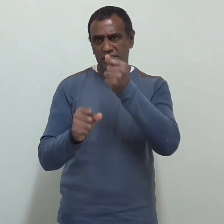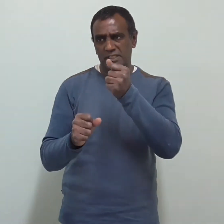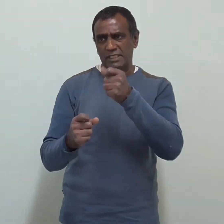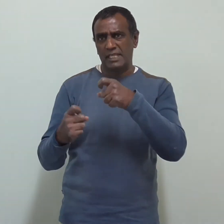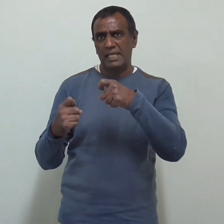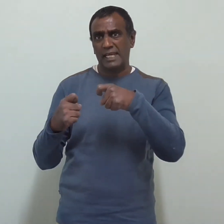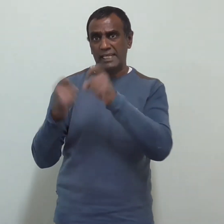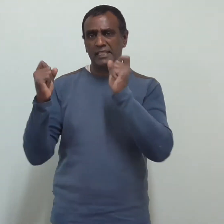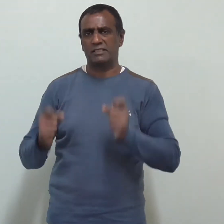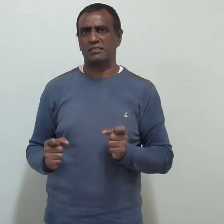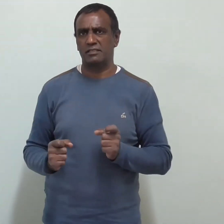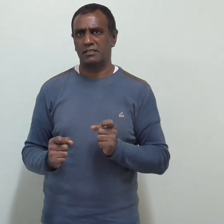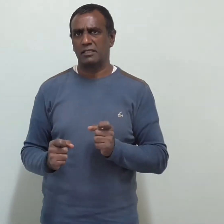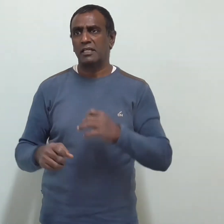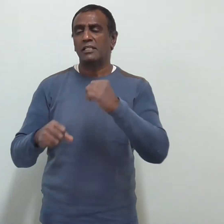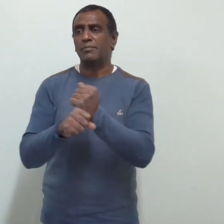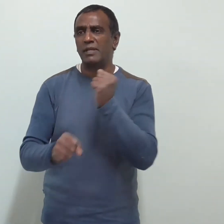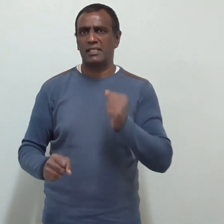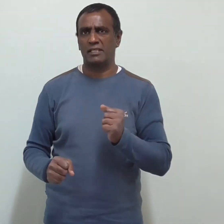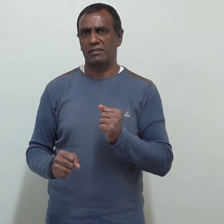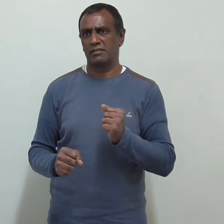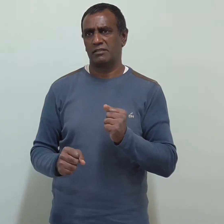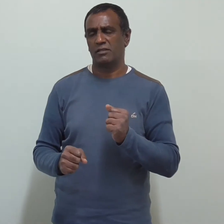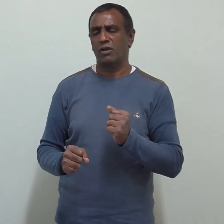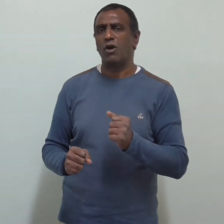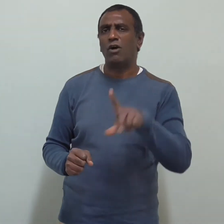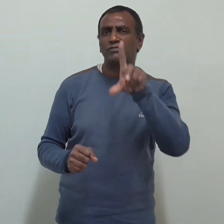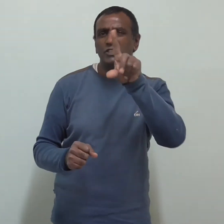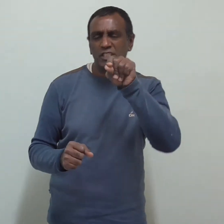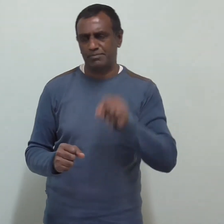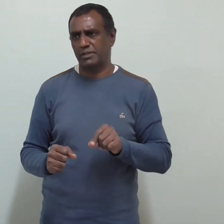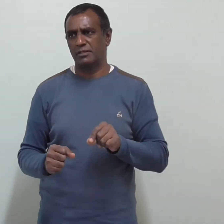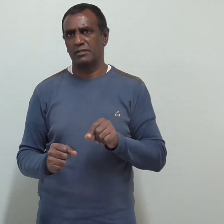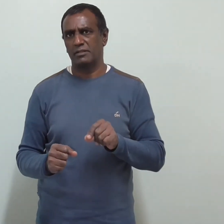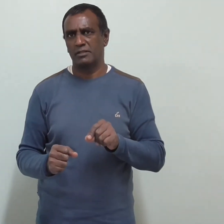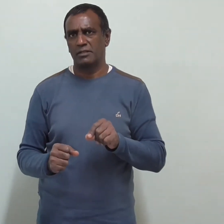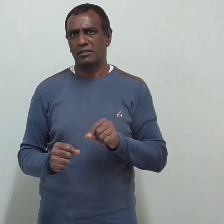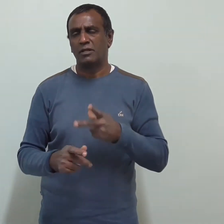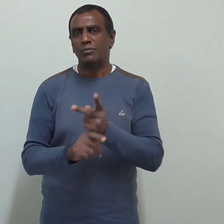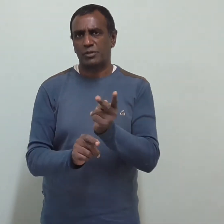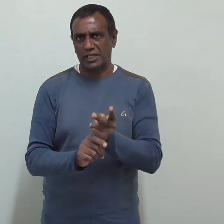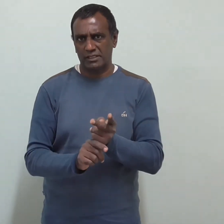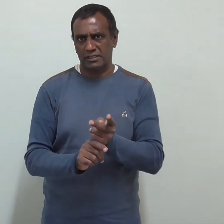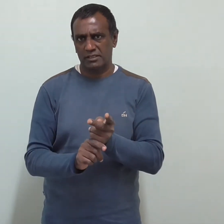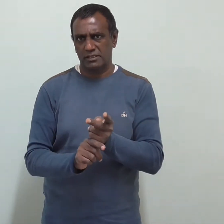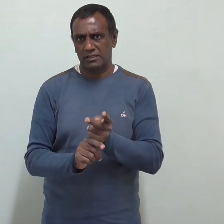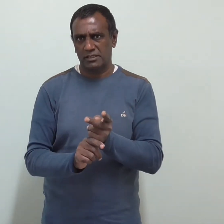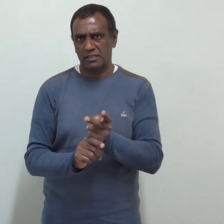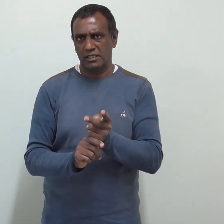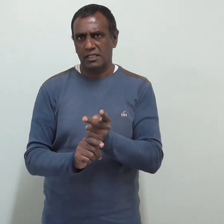protested against the making of cheap products. They